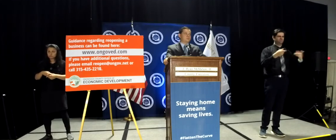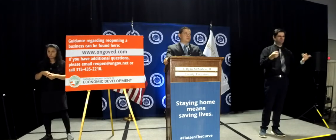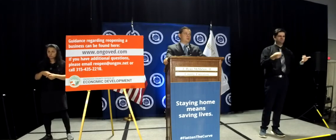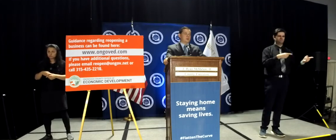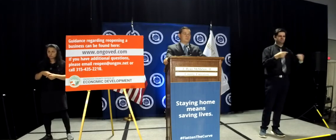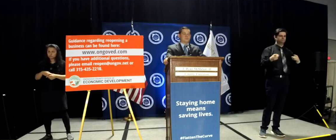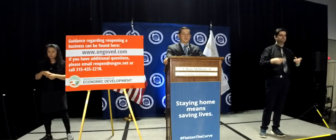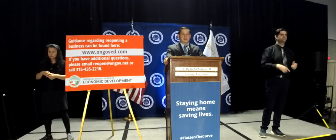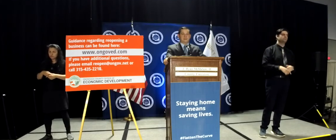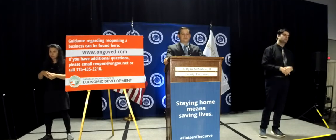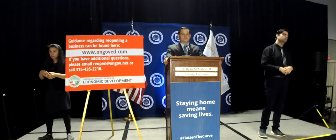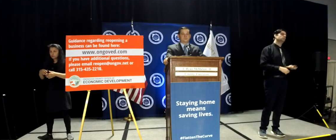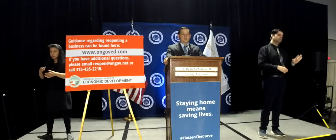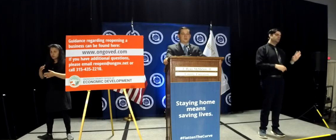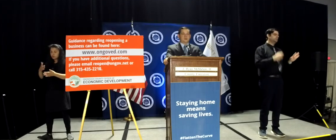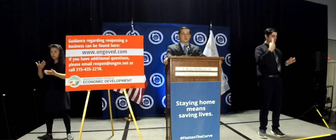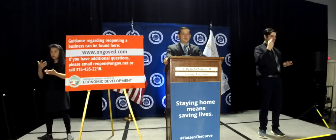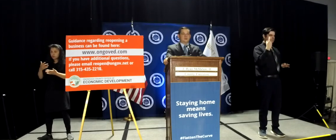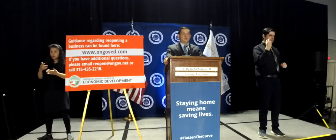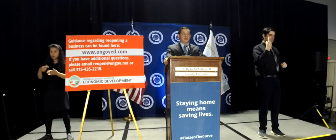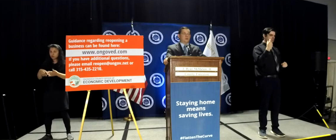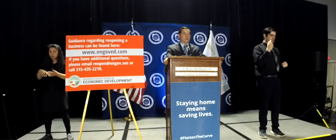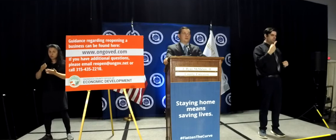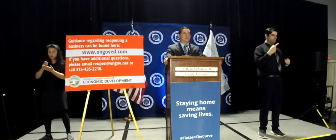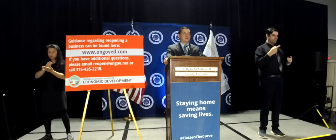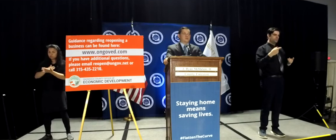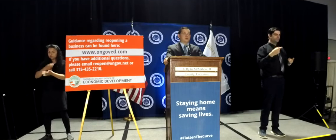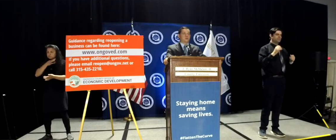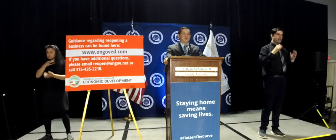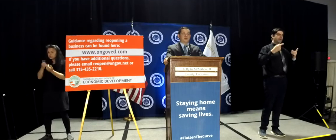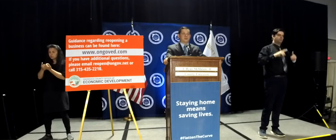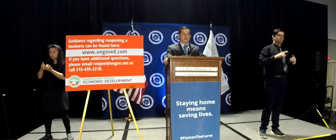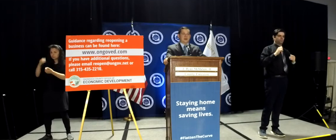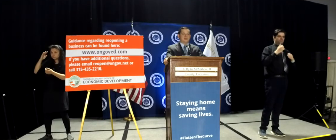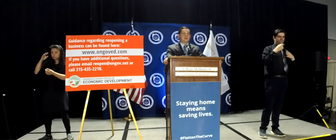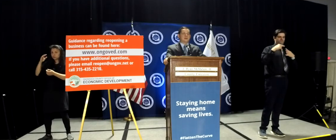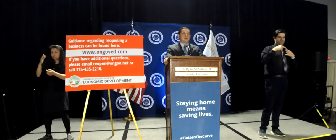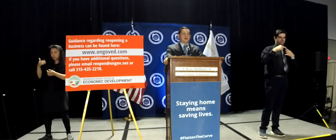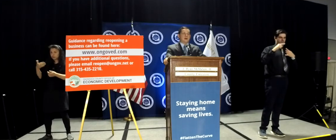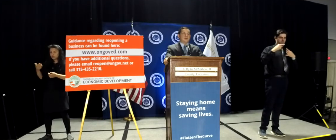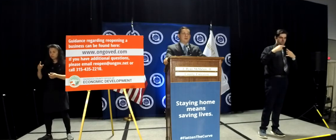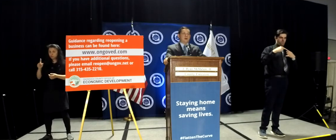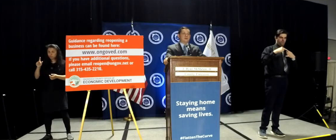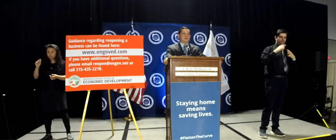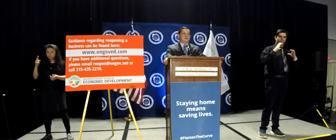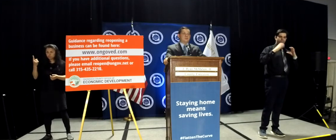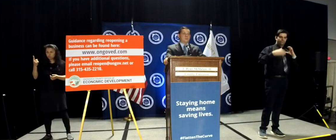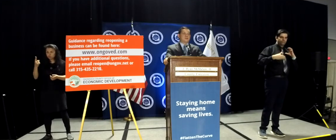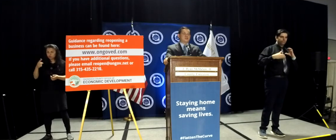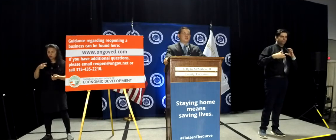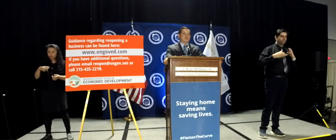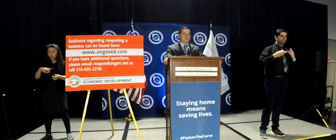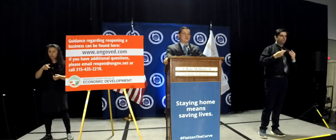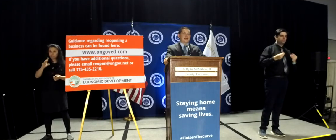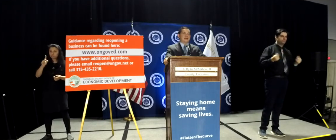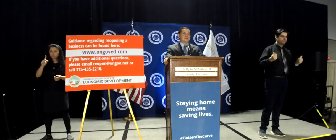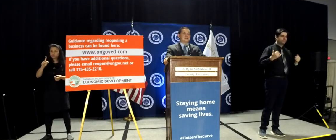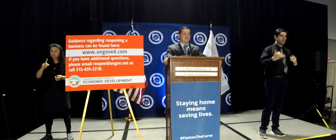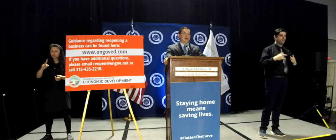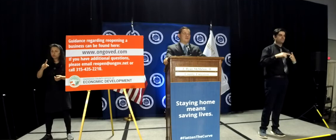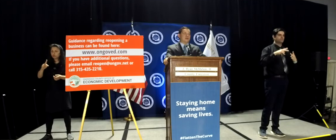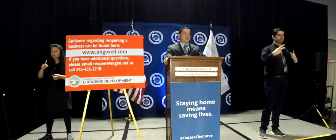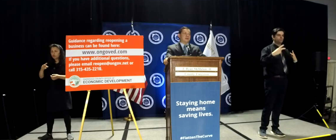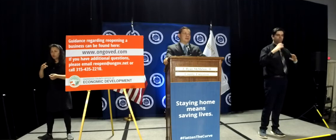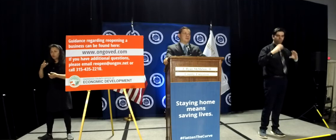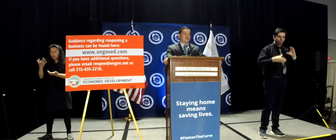1. So let's not, we got to do better in phase 3. We talked about that. But essentially, guidance